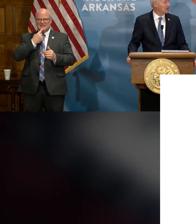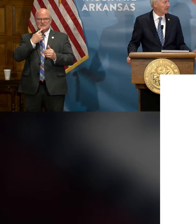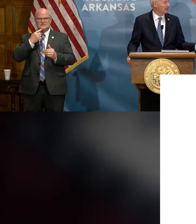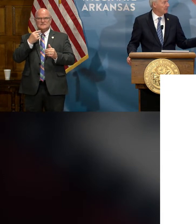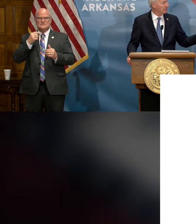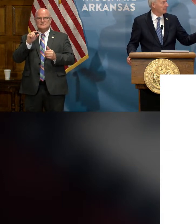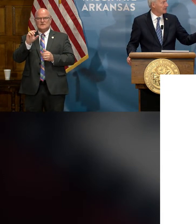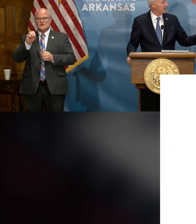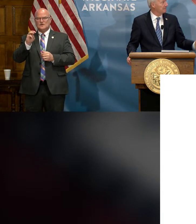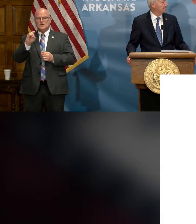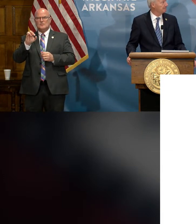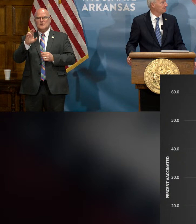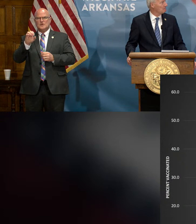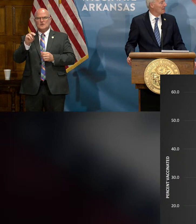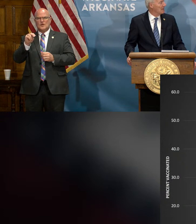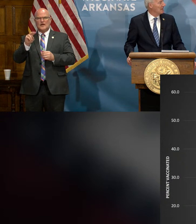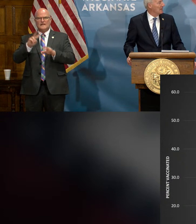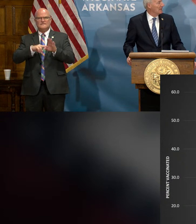that helps us to get through this.